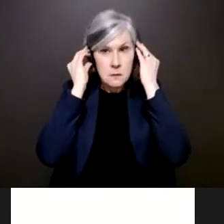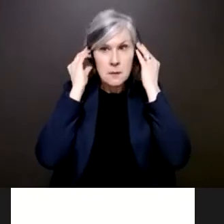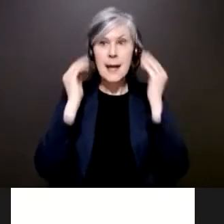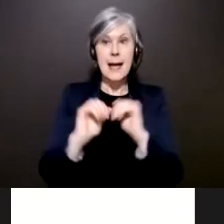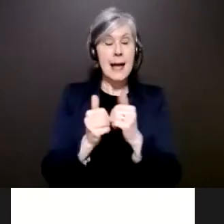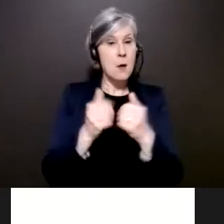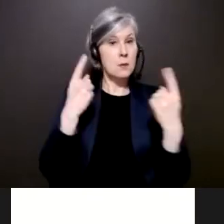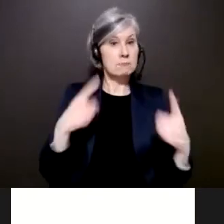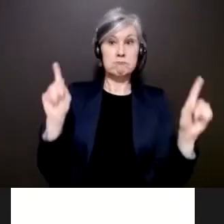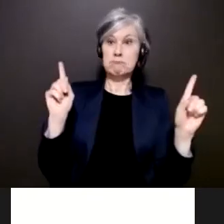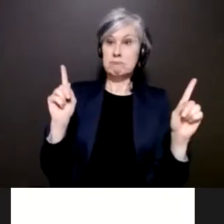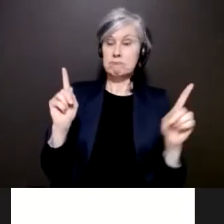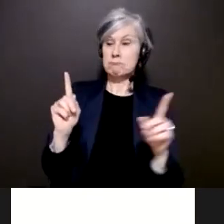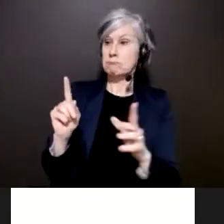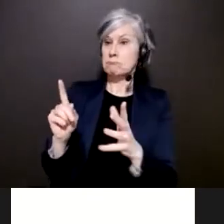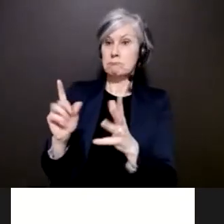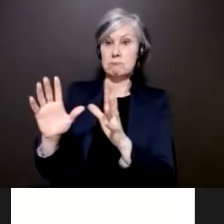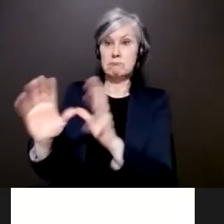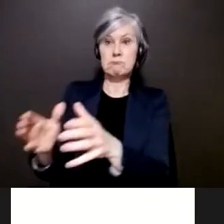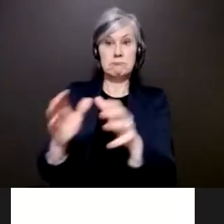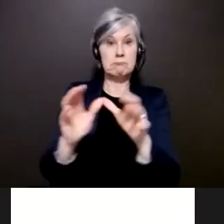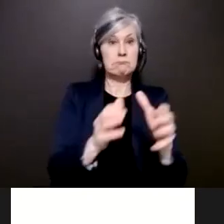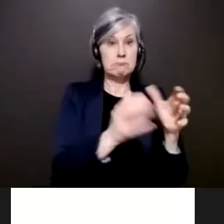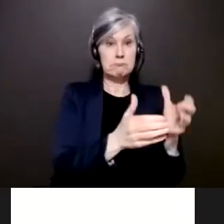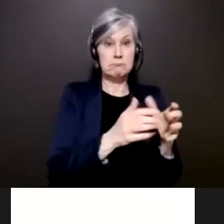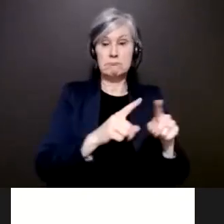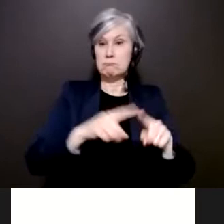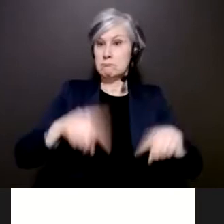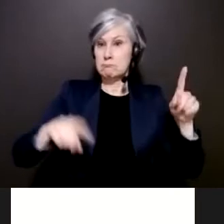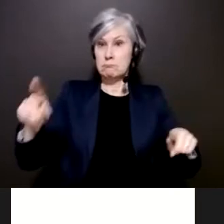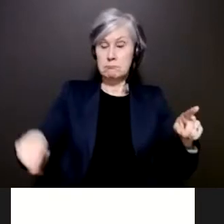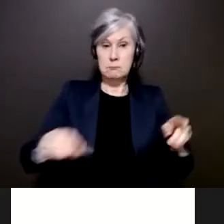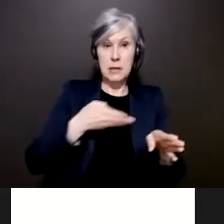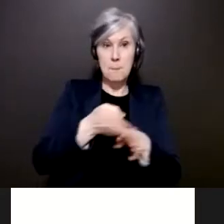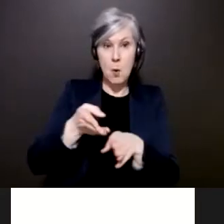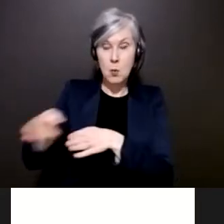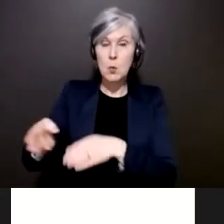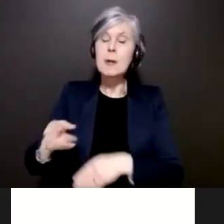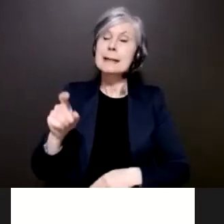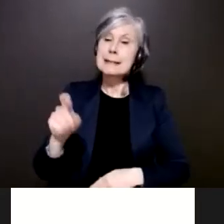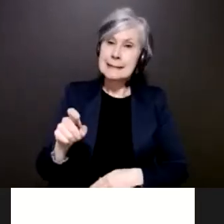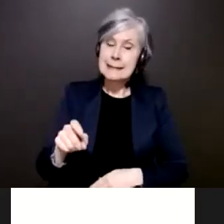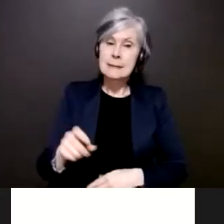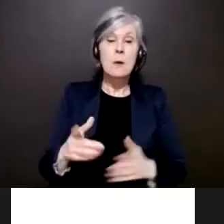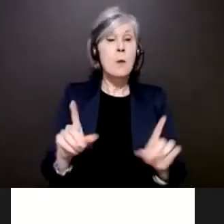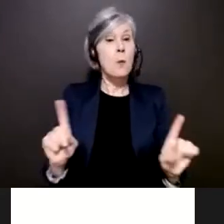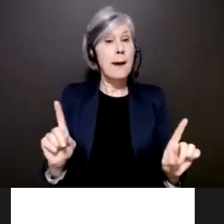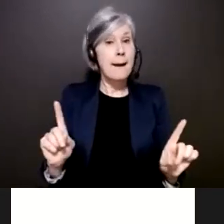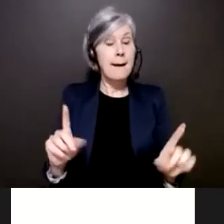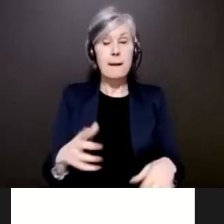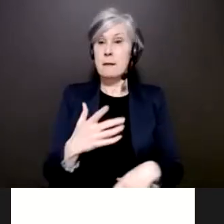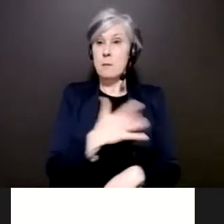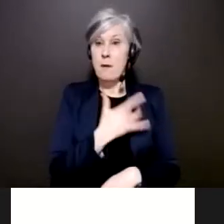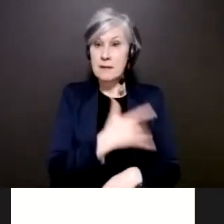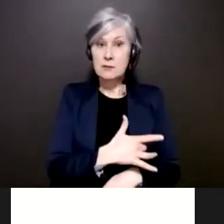a cross-sectoral and cross-disciplinary approach will be needed. Provincial, national, and global experts,